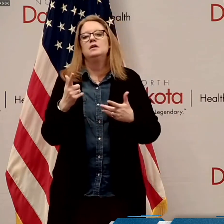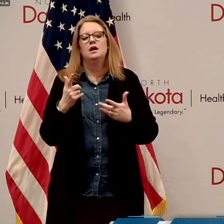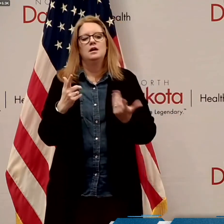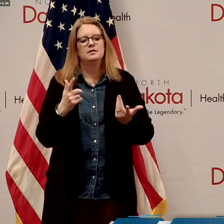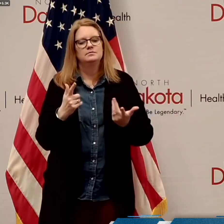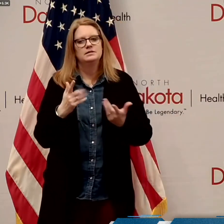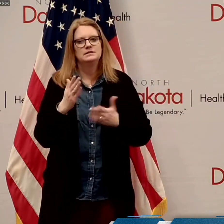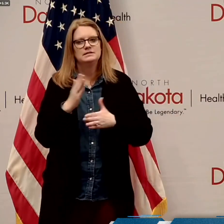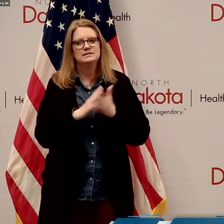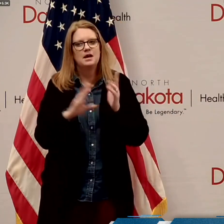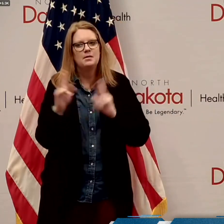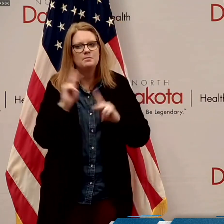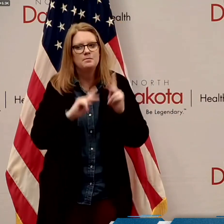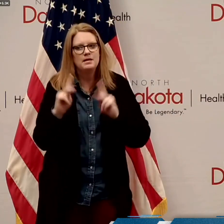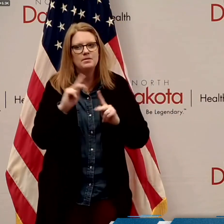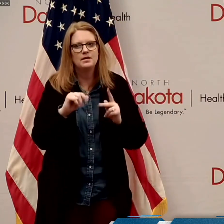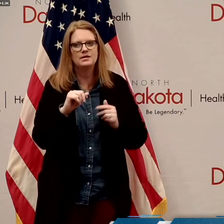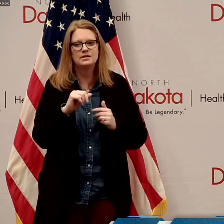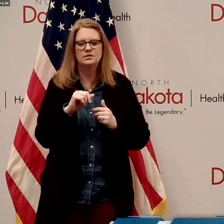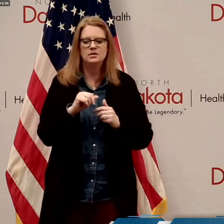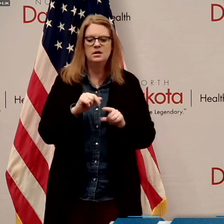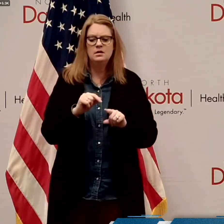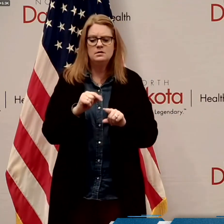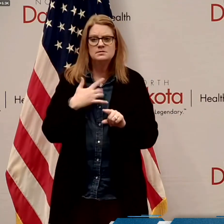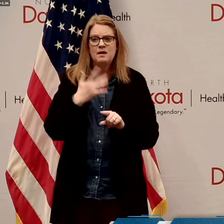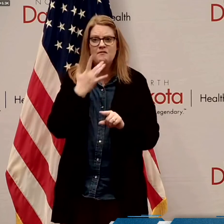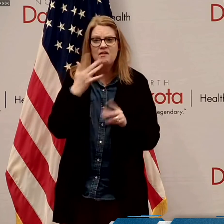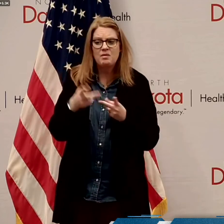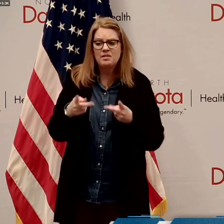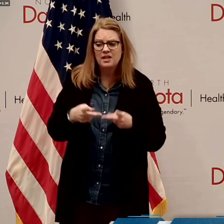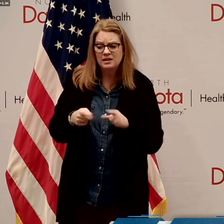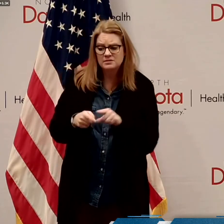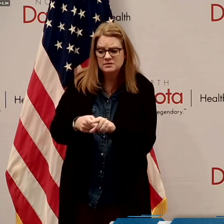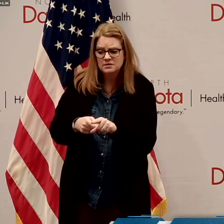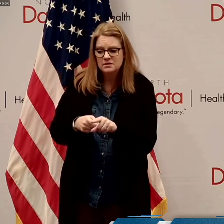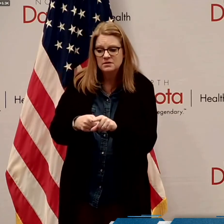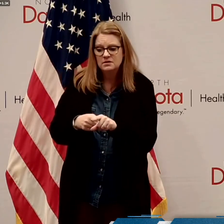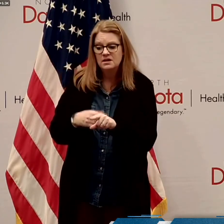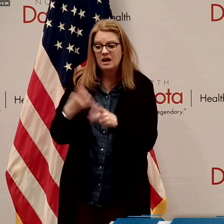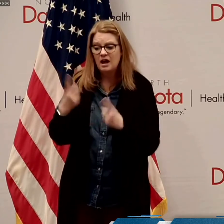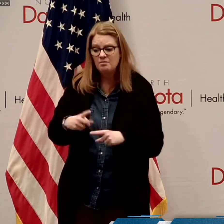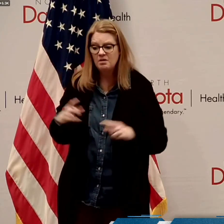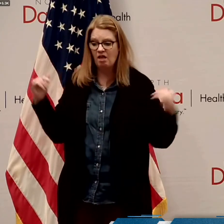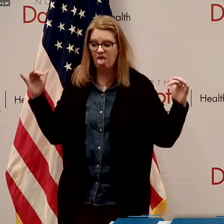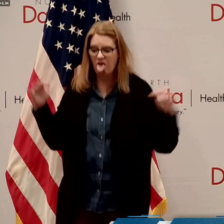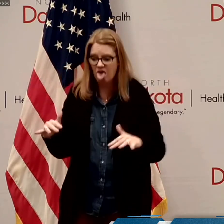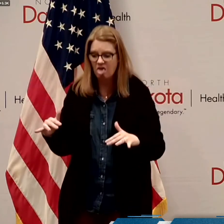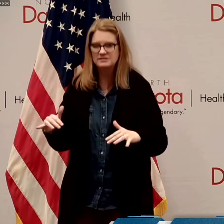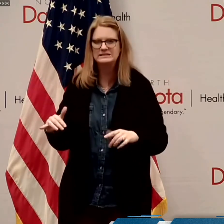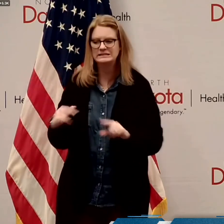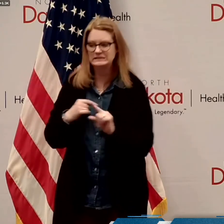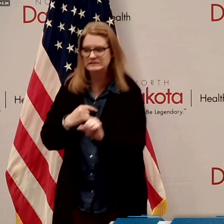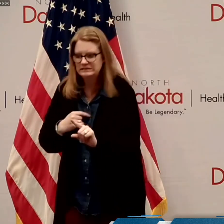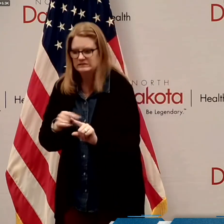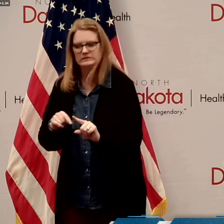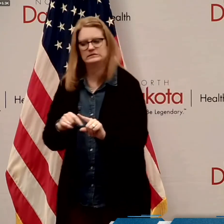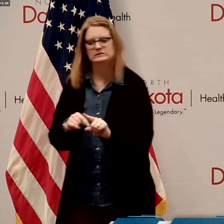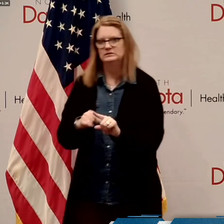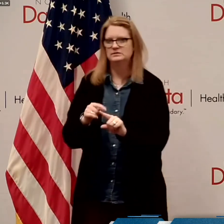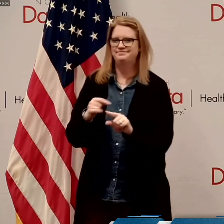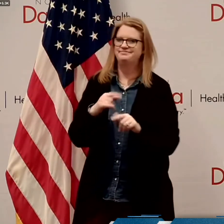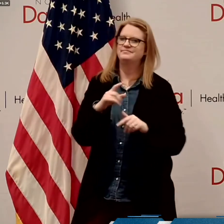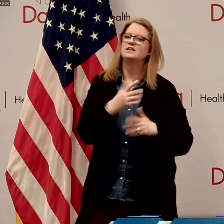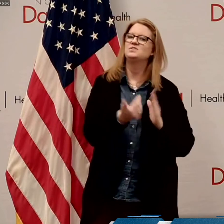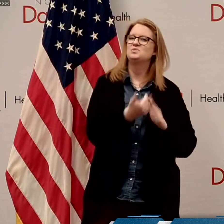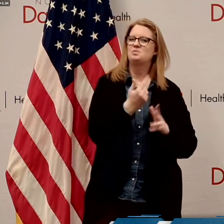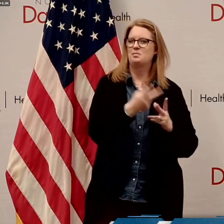very affectionate about their own favorite fishing spot, but if it's crowded, maybe this is the year that you can find a new favorite fishing spot. And